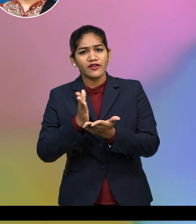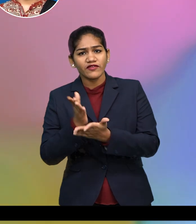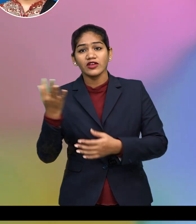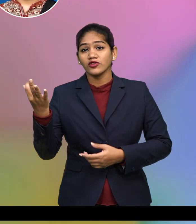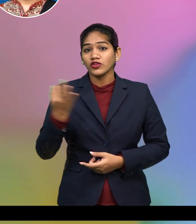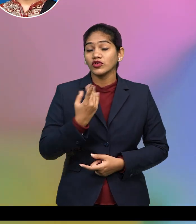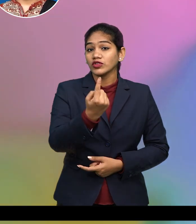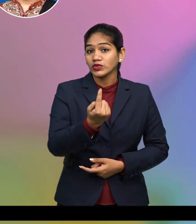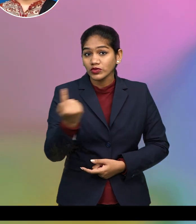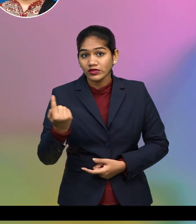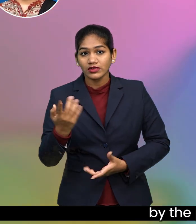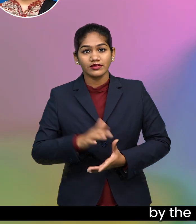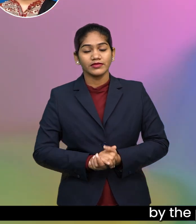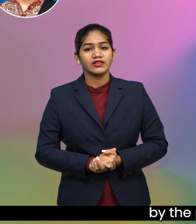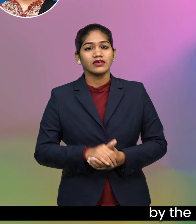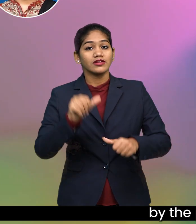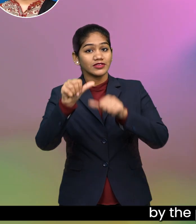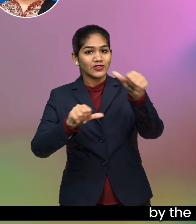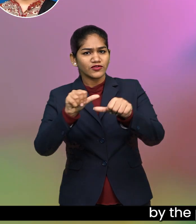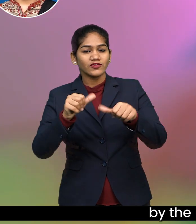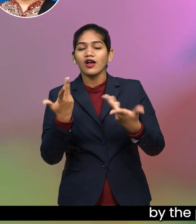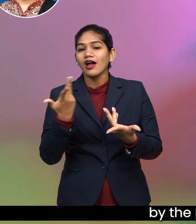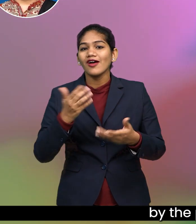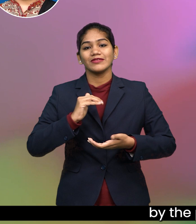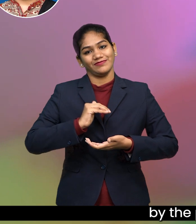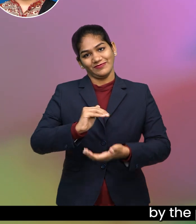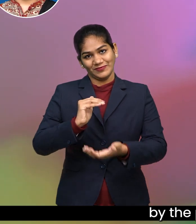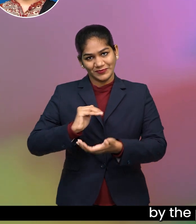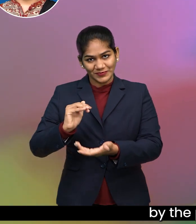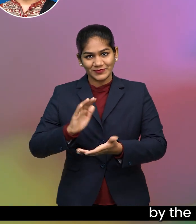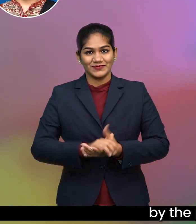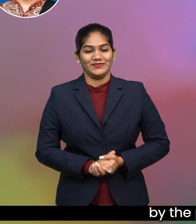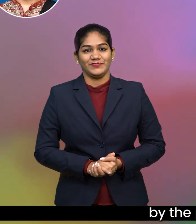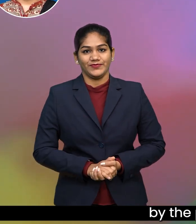new individuals by the process of reproduction.